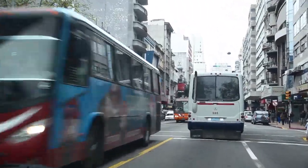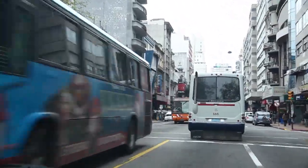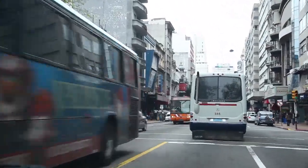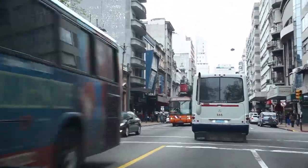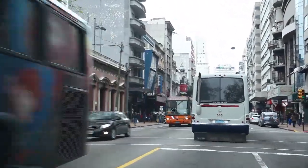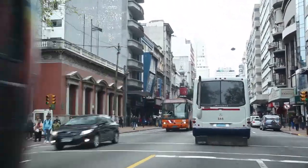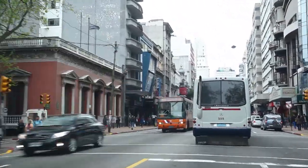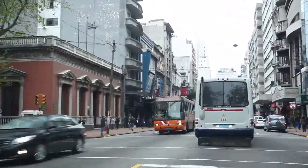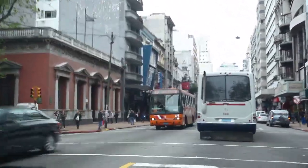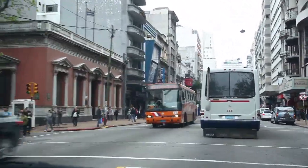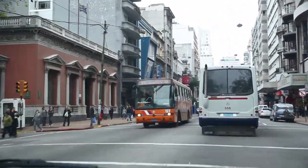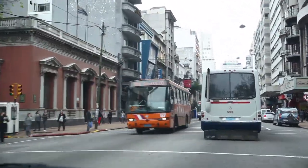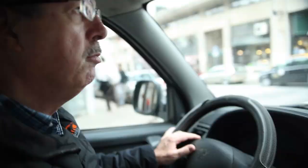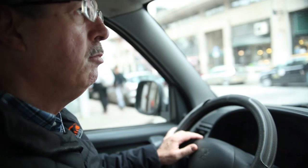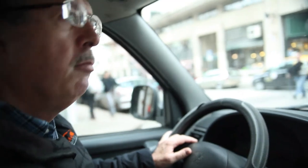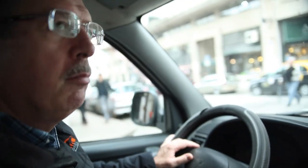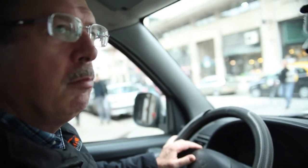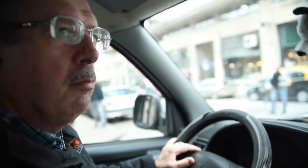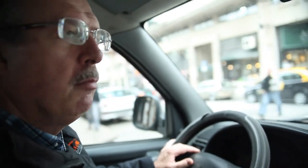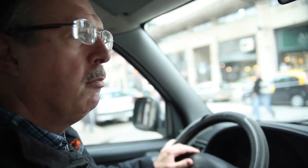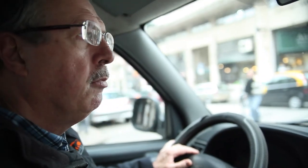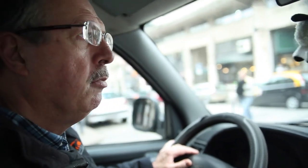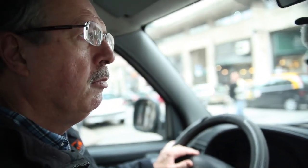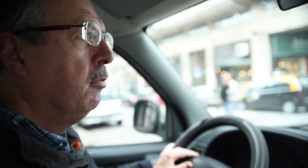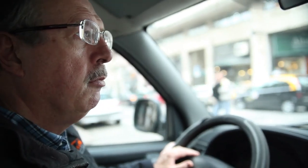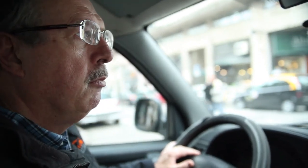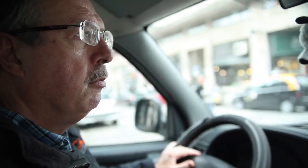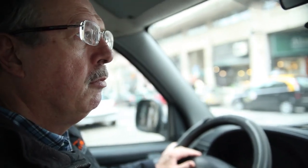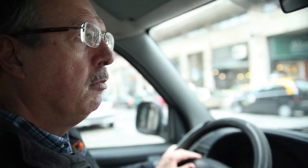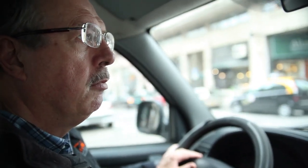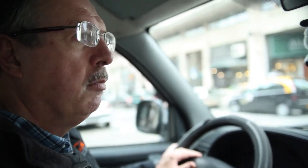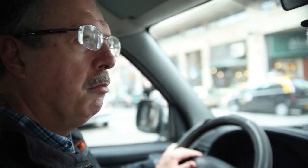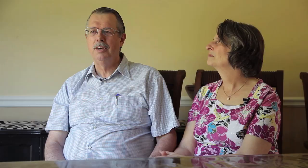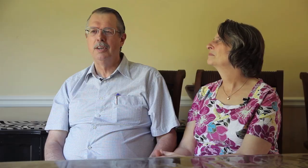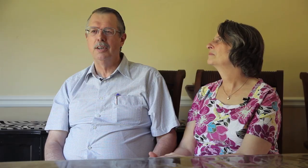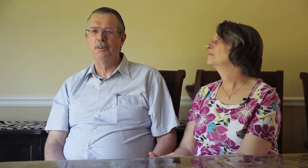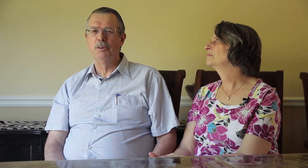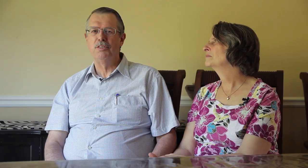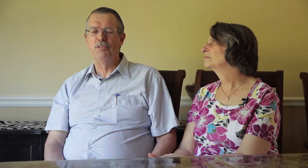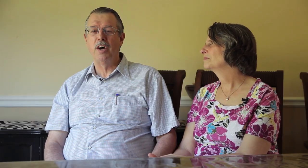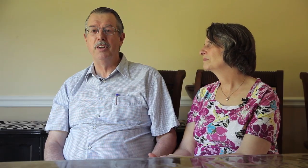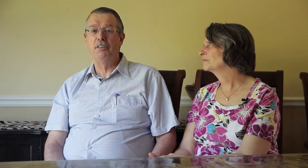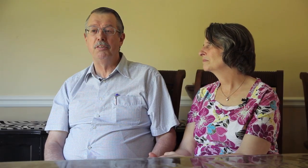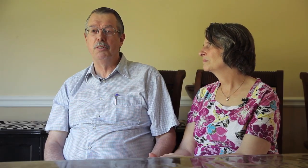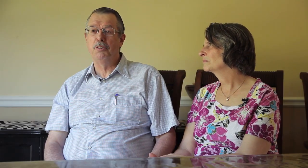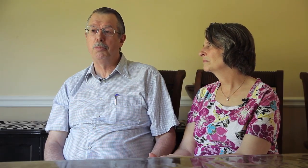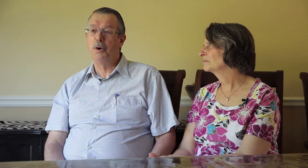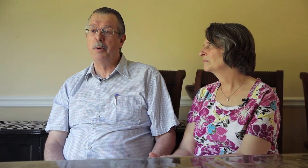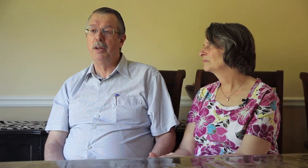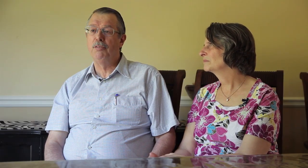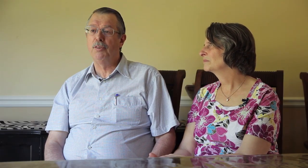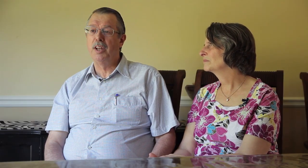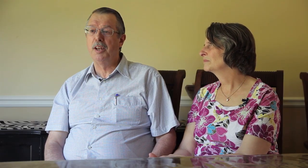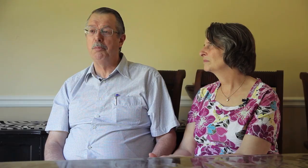In Bible school, we had prayer bands that would pray for missionary work around the world. I was invited to a prayer band for Latin